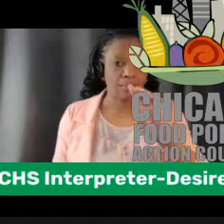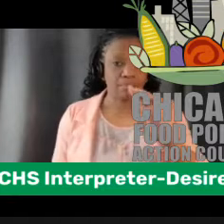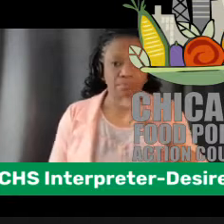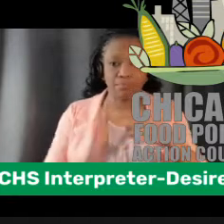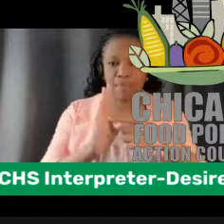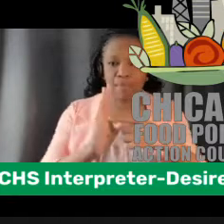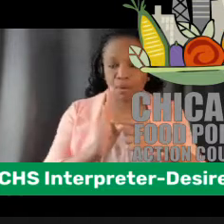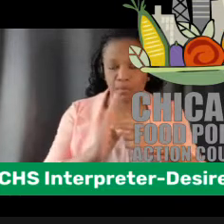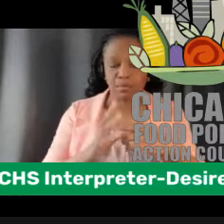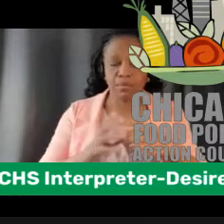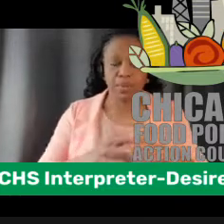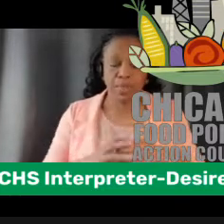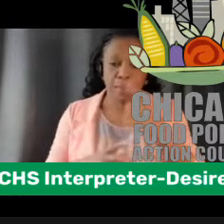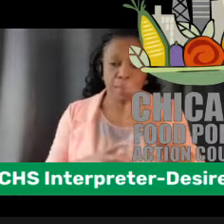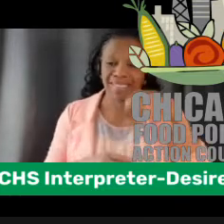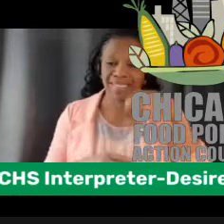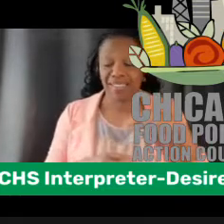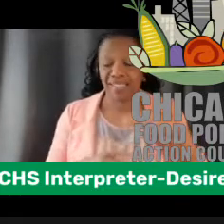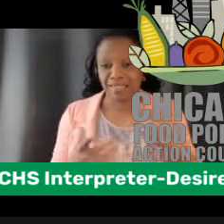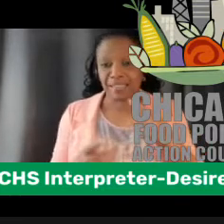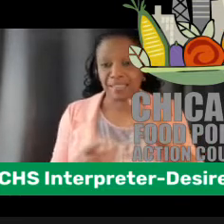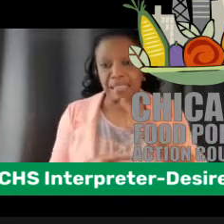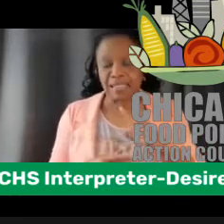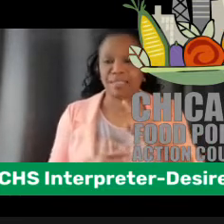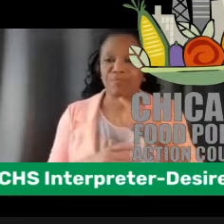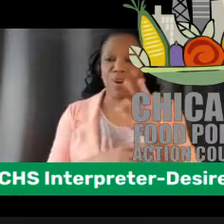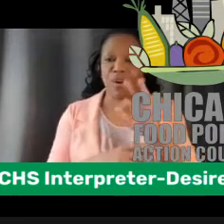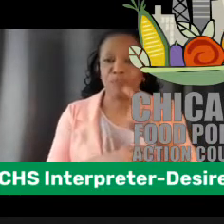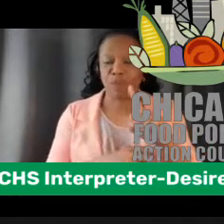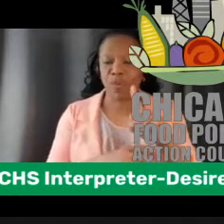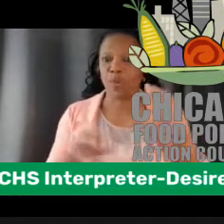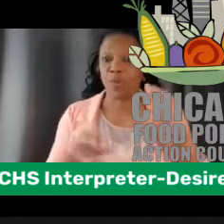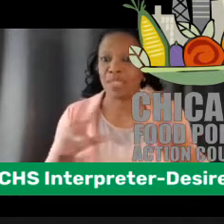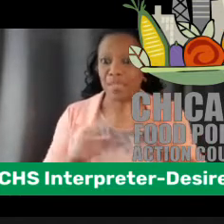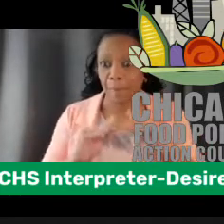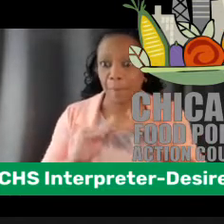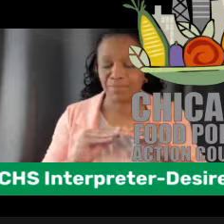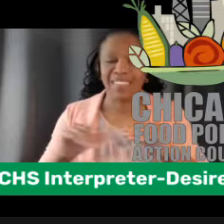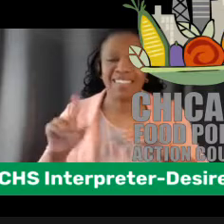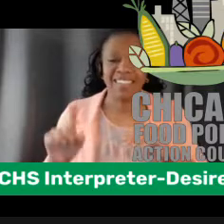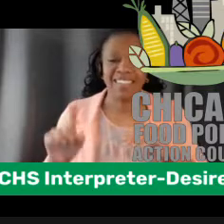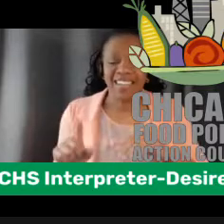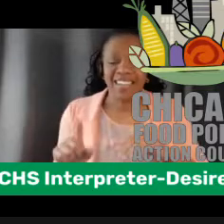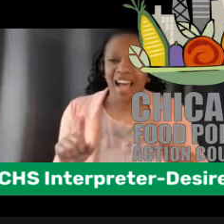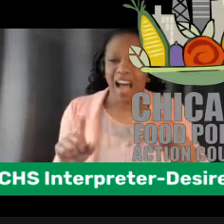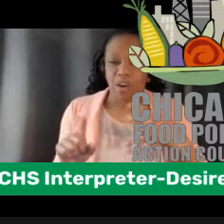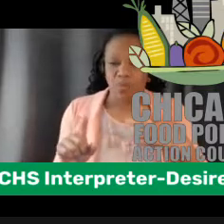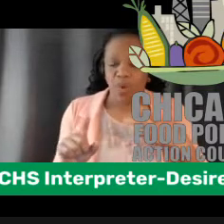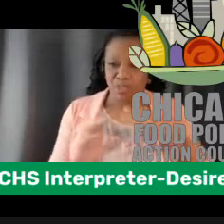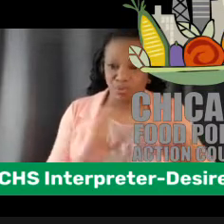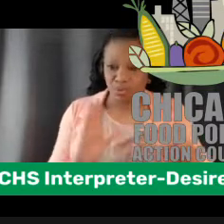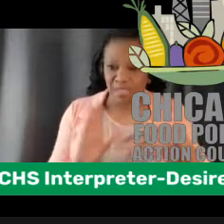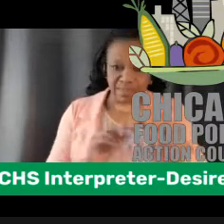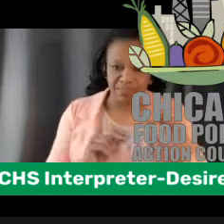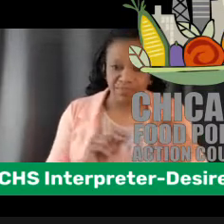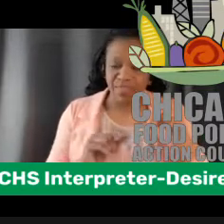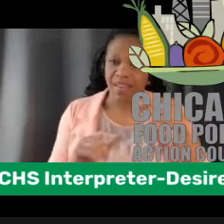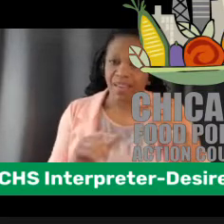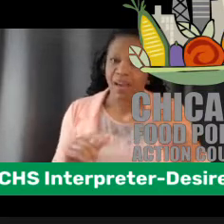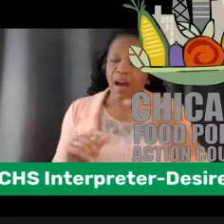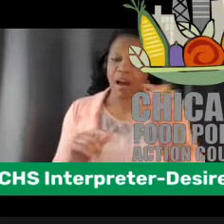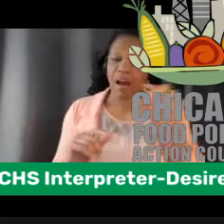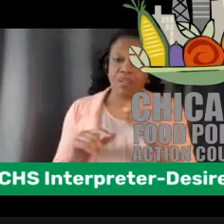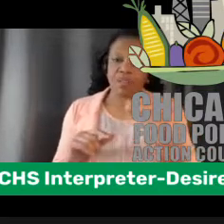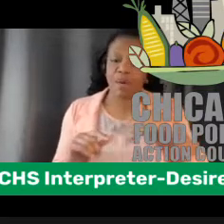given that this is a food summit. So I want to read this. These are, and I forgot to mention